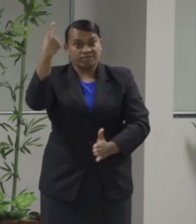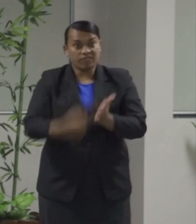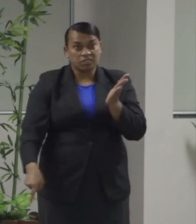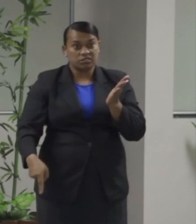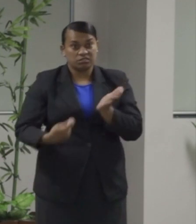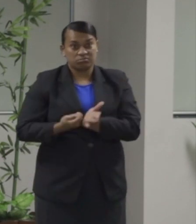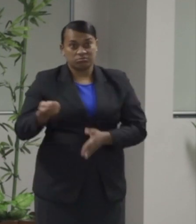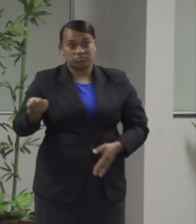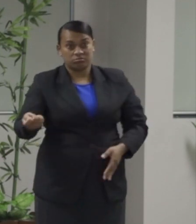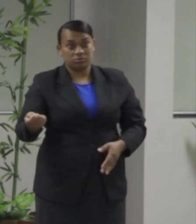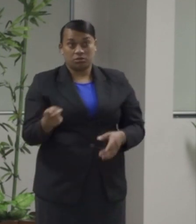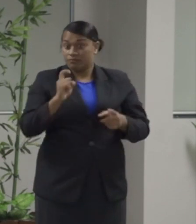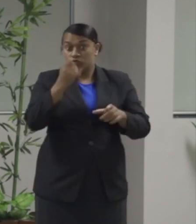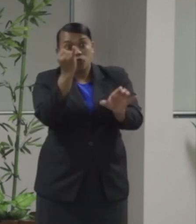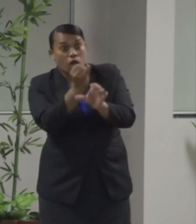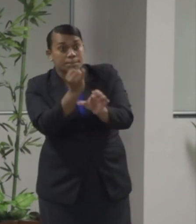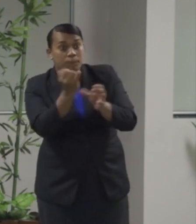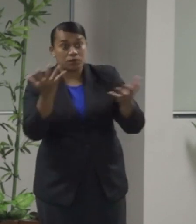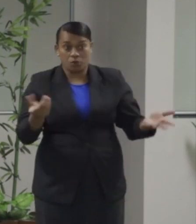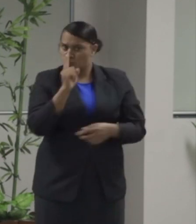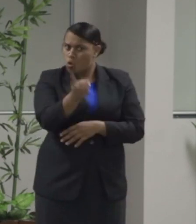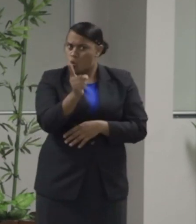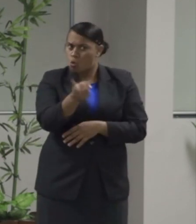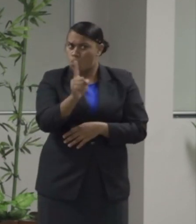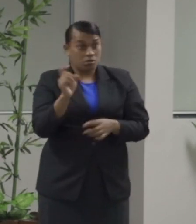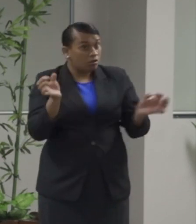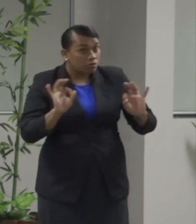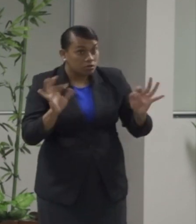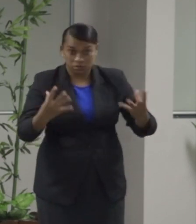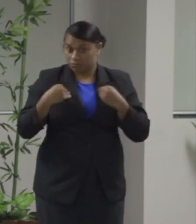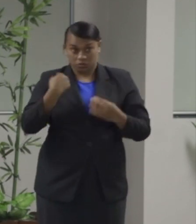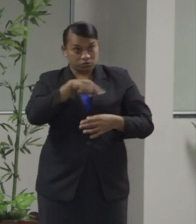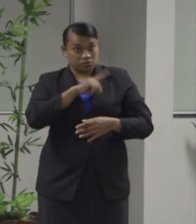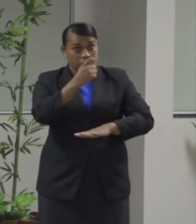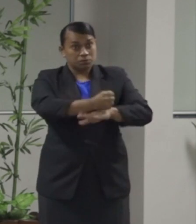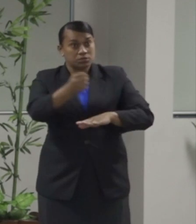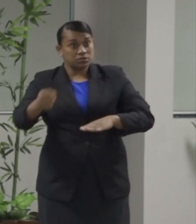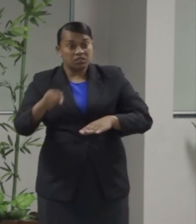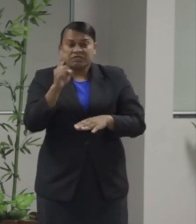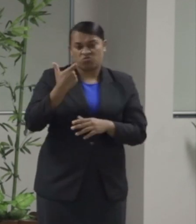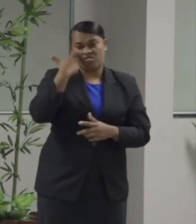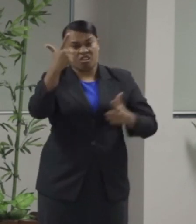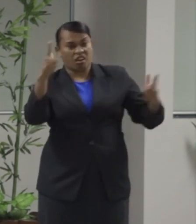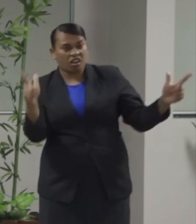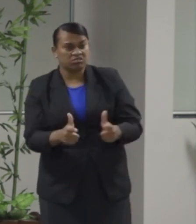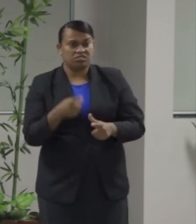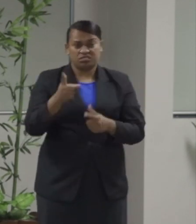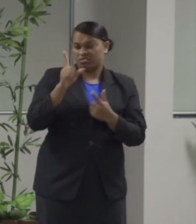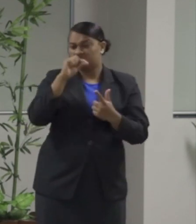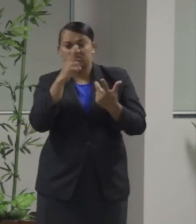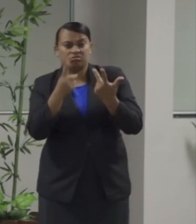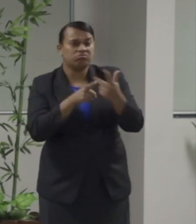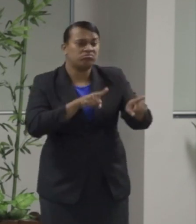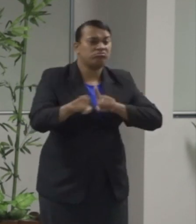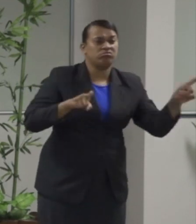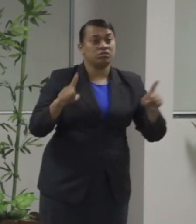Lawbreakers, be warned. We will have zero tolerance for those recklessly risking the lives of themselves